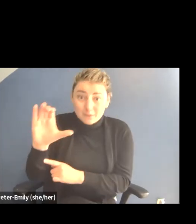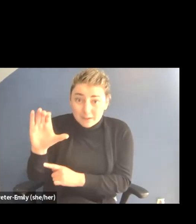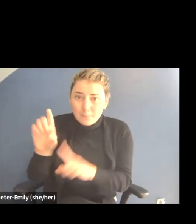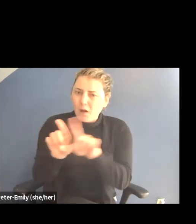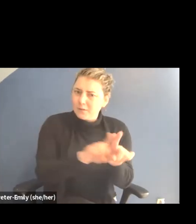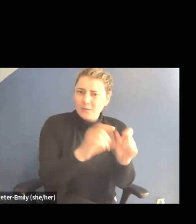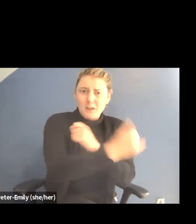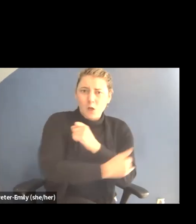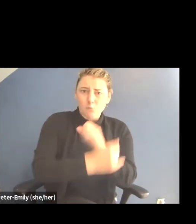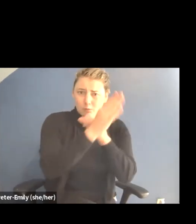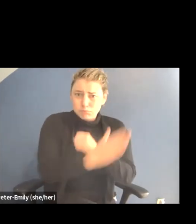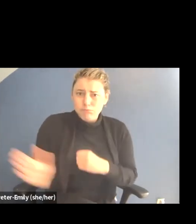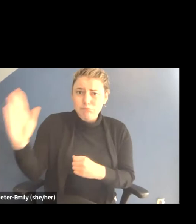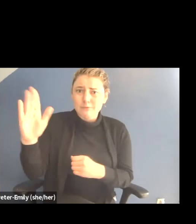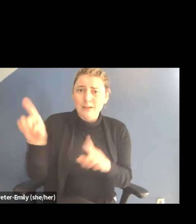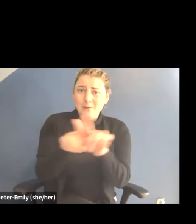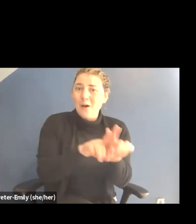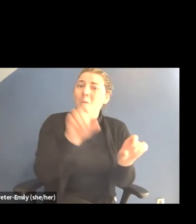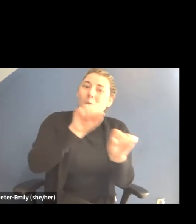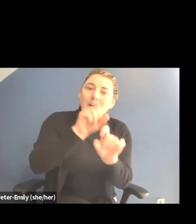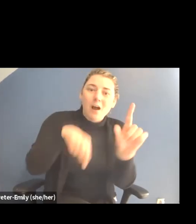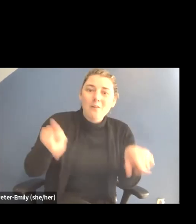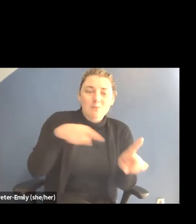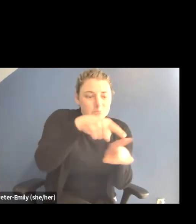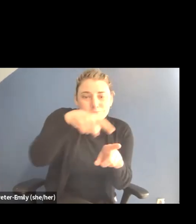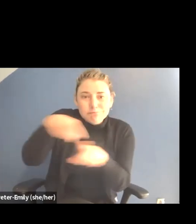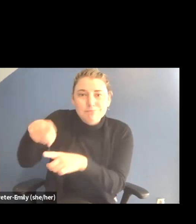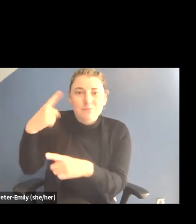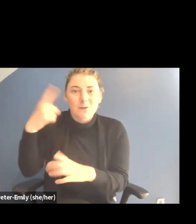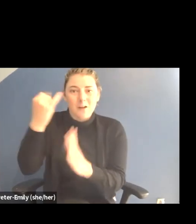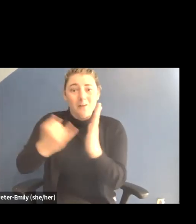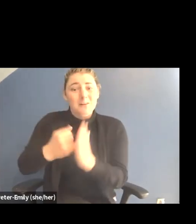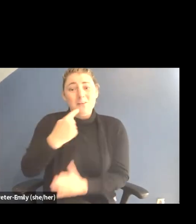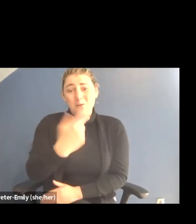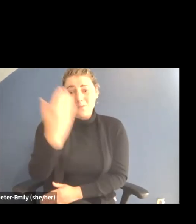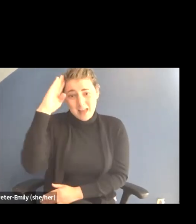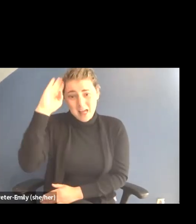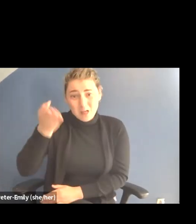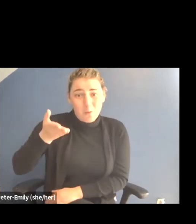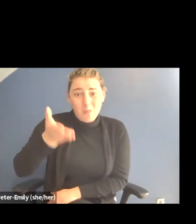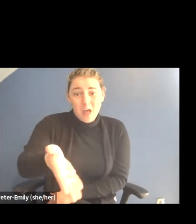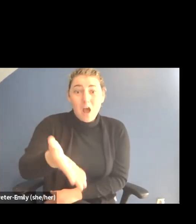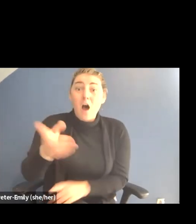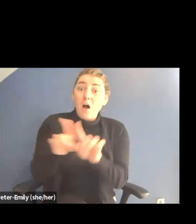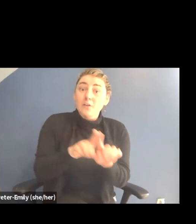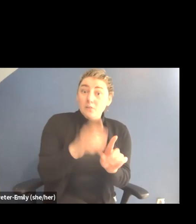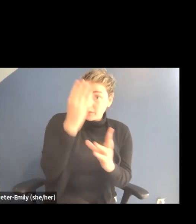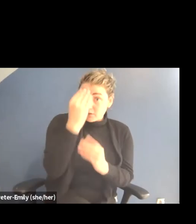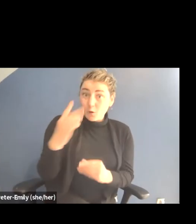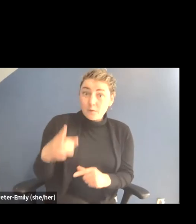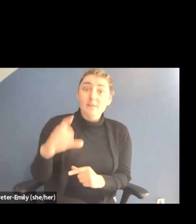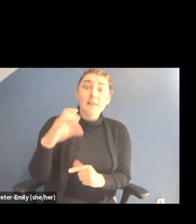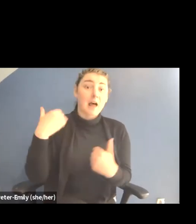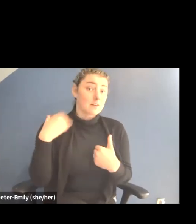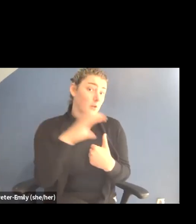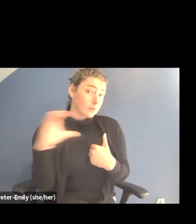country as well, working in all arts disciplines. So please say hello there. A note that this call does include closed